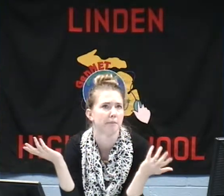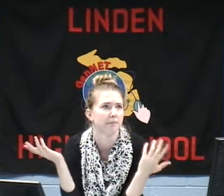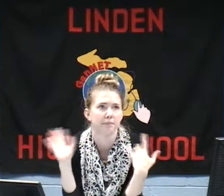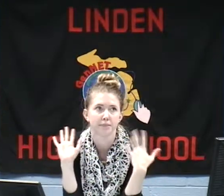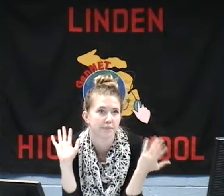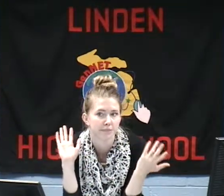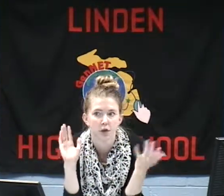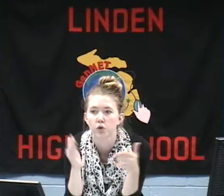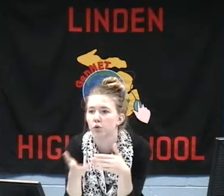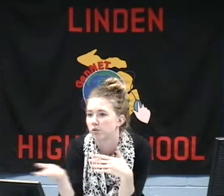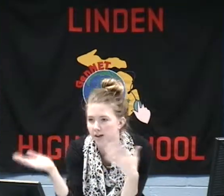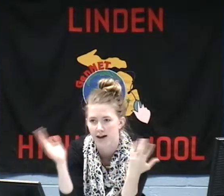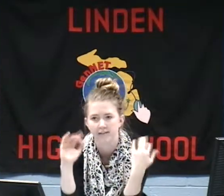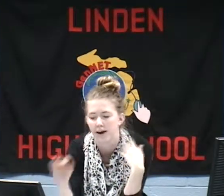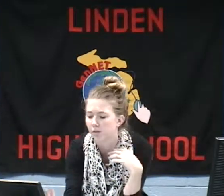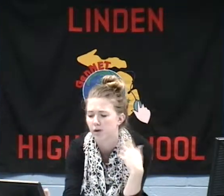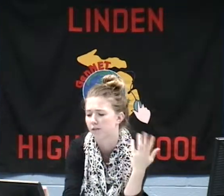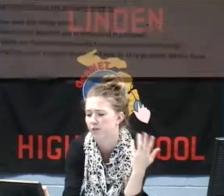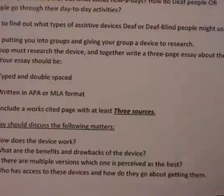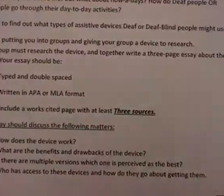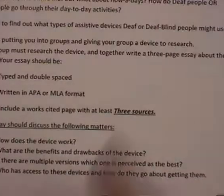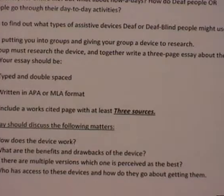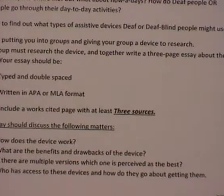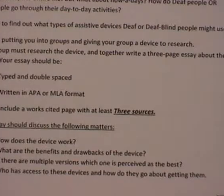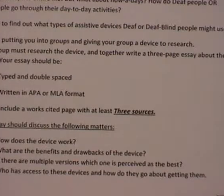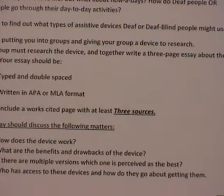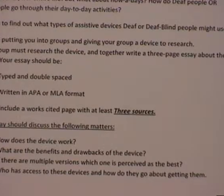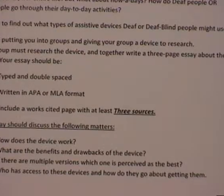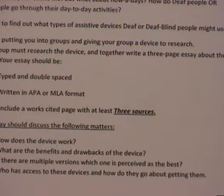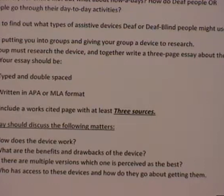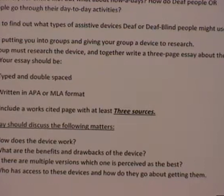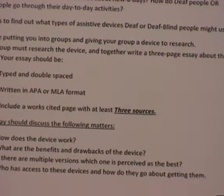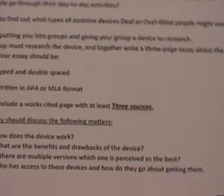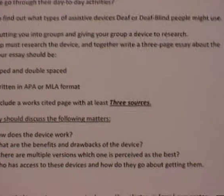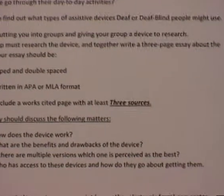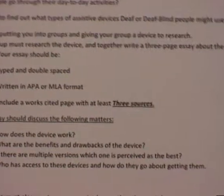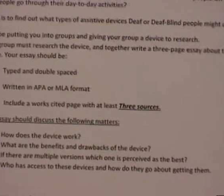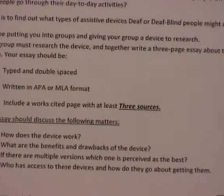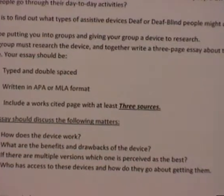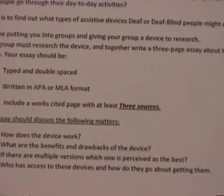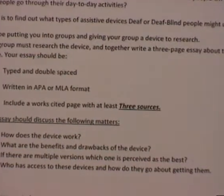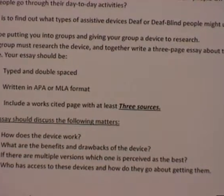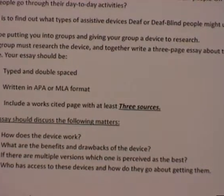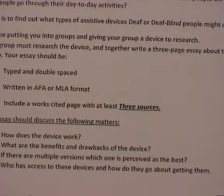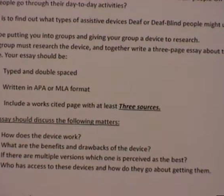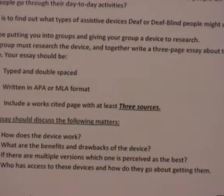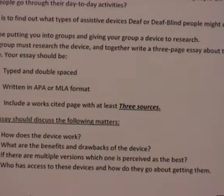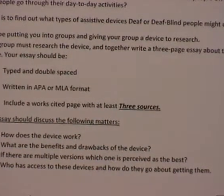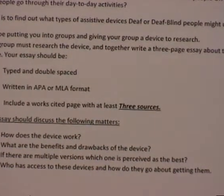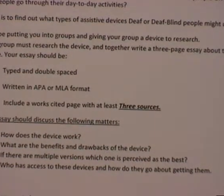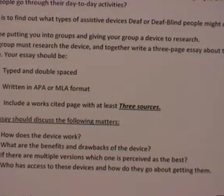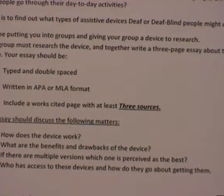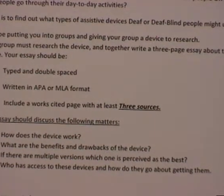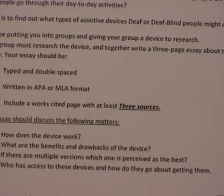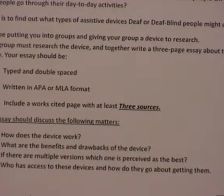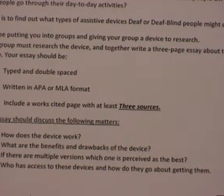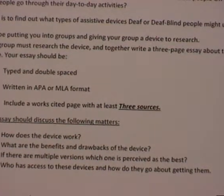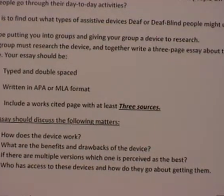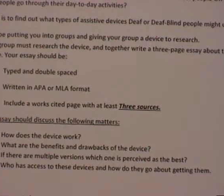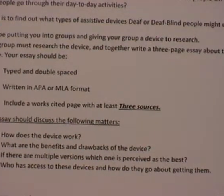Google Slides, yeah, whatever you guys want to use. Or a poster board. Your presentation must include the main points from your paper